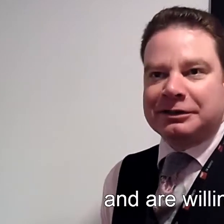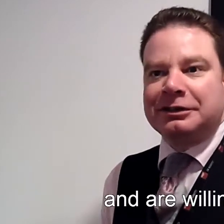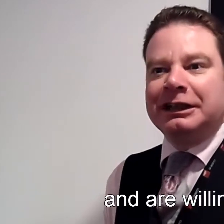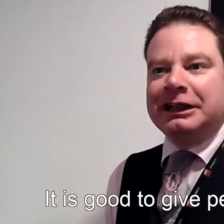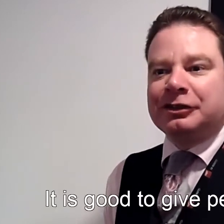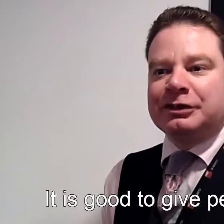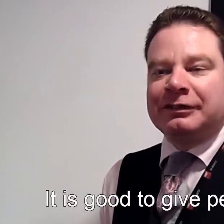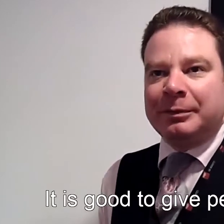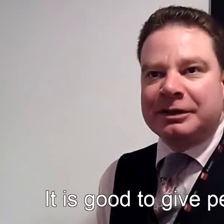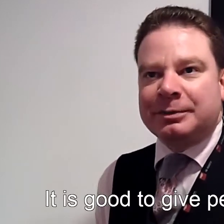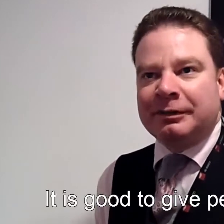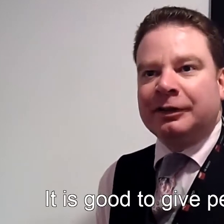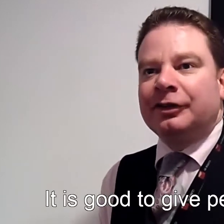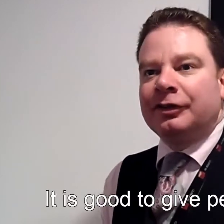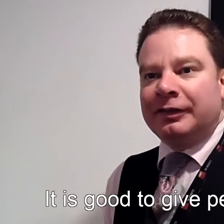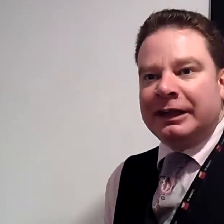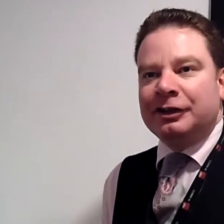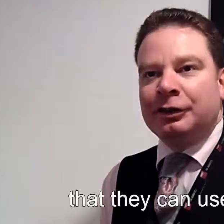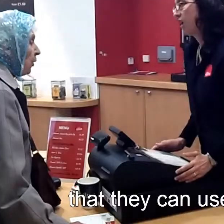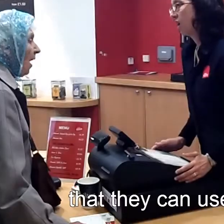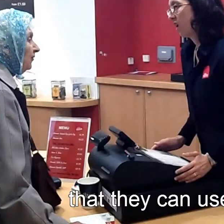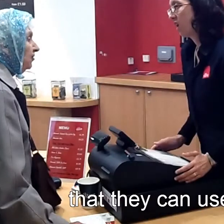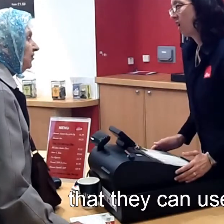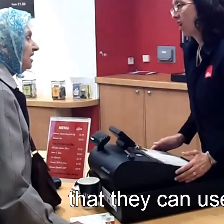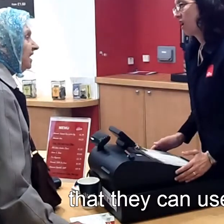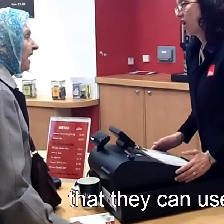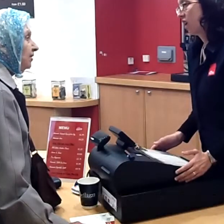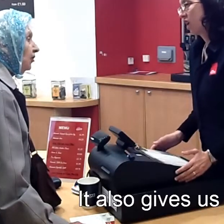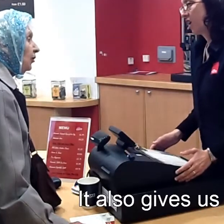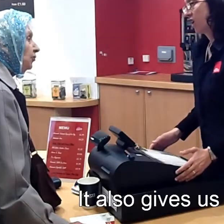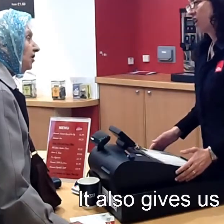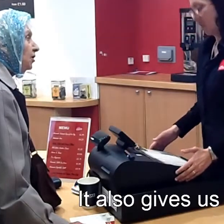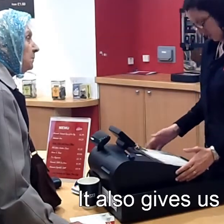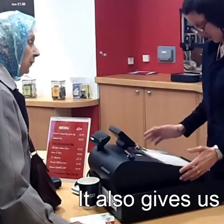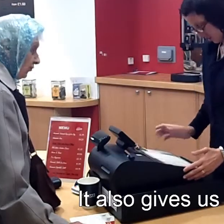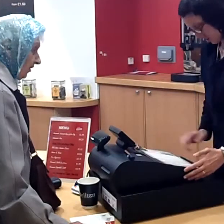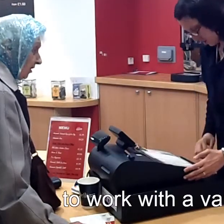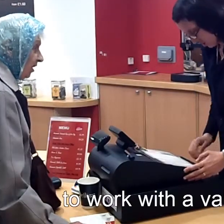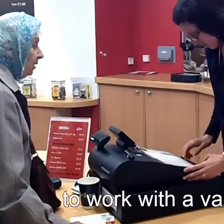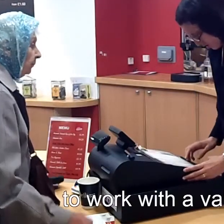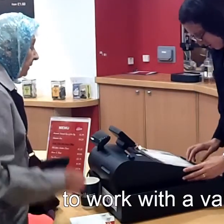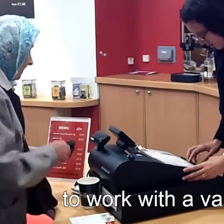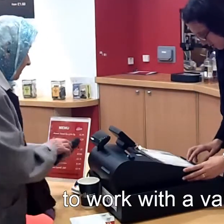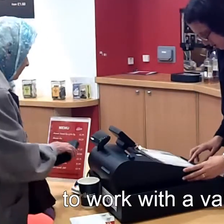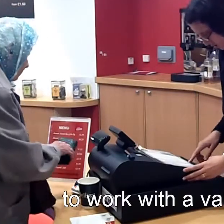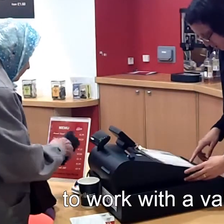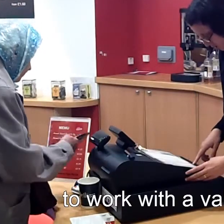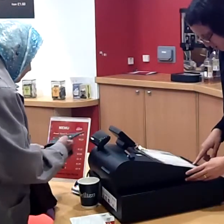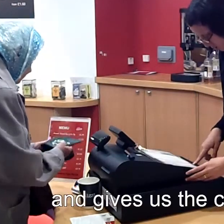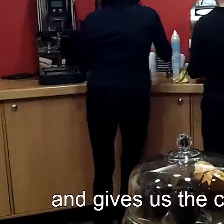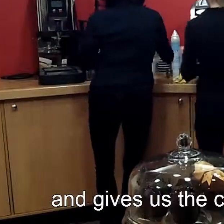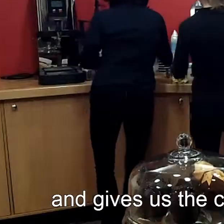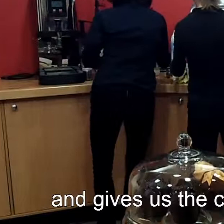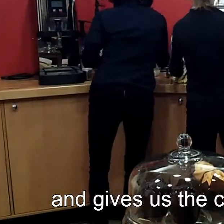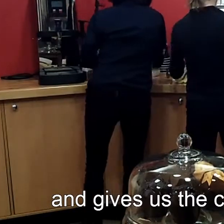So it's good to give them experience and something they can use. It also gives us an opportunity to work with people